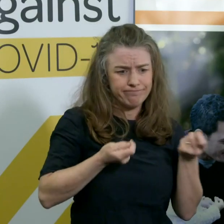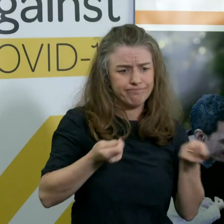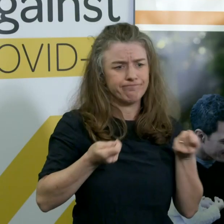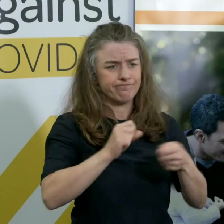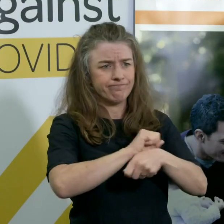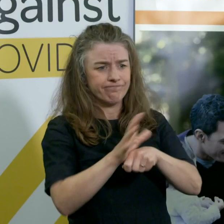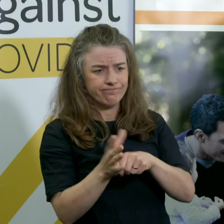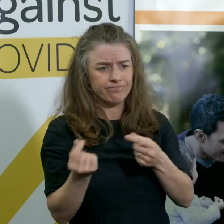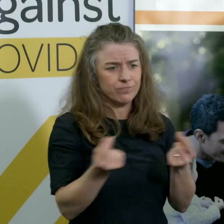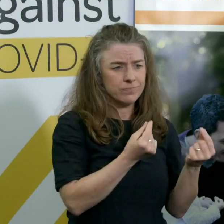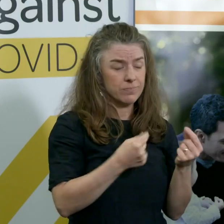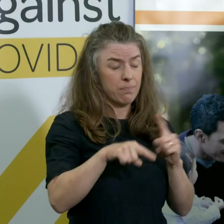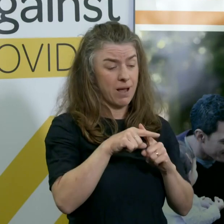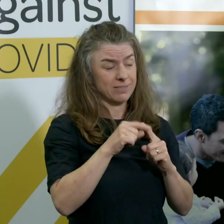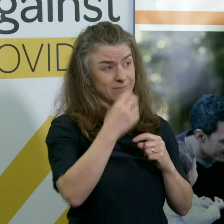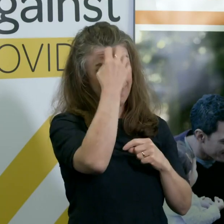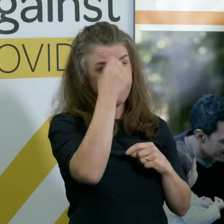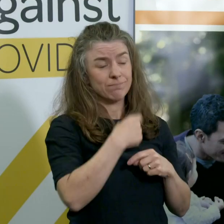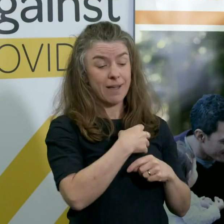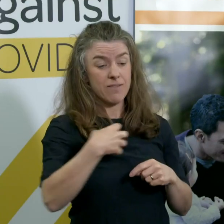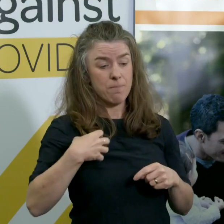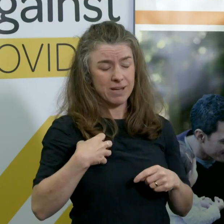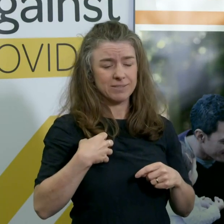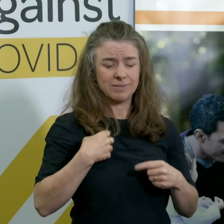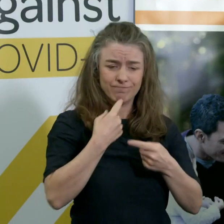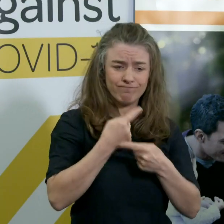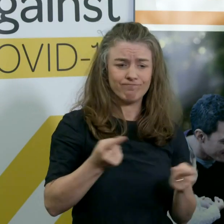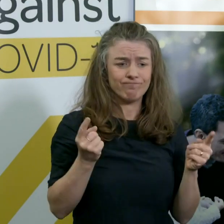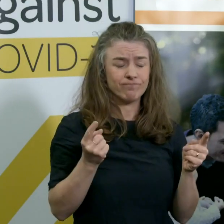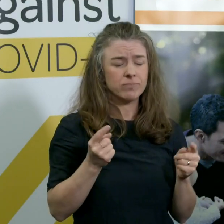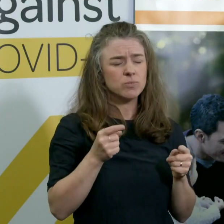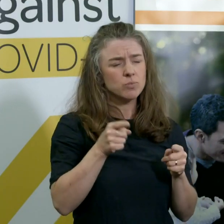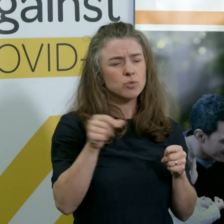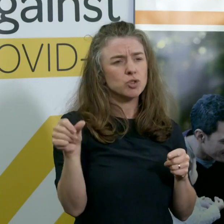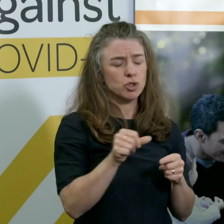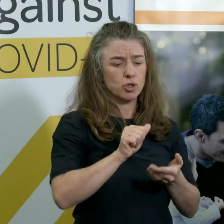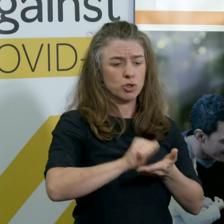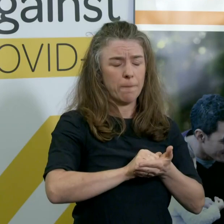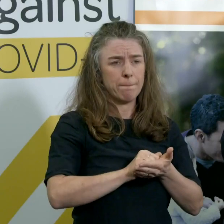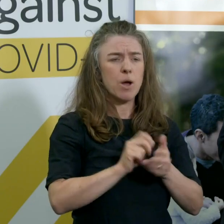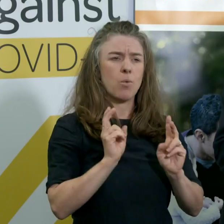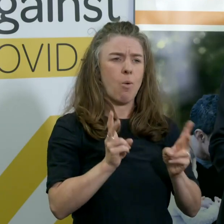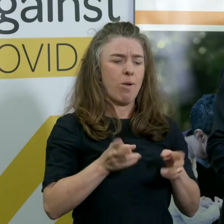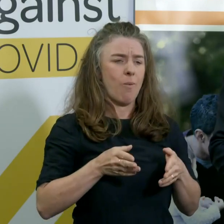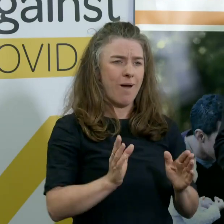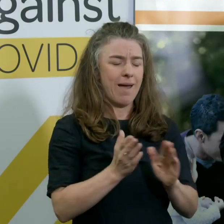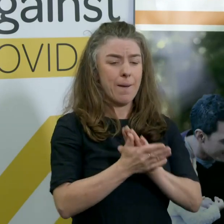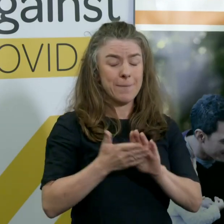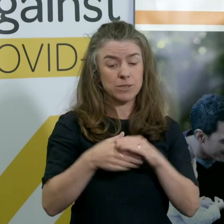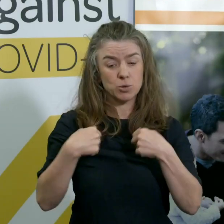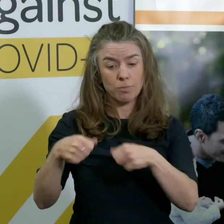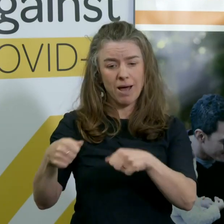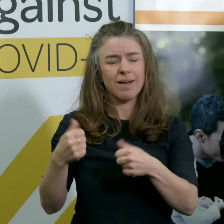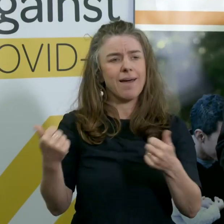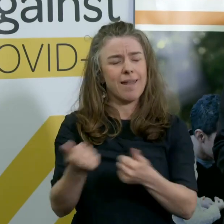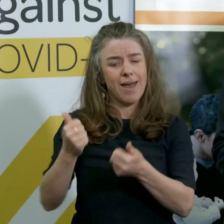and also communicating to New Zealanders that by shopping normally, supermarkets can continue to meet New